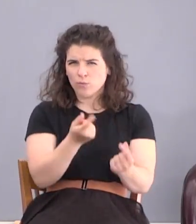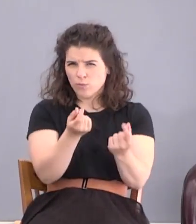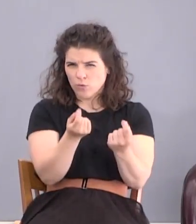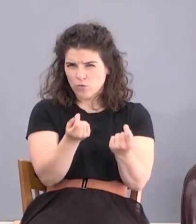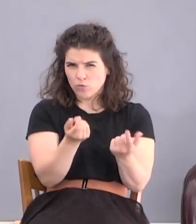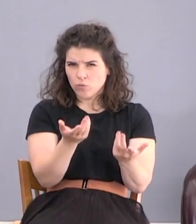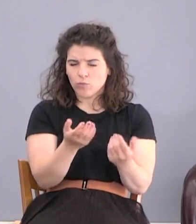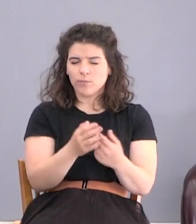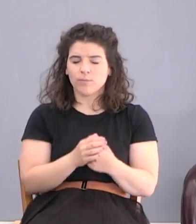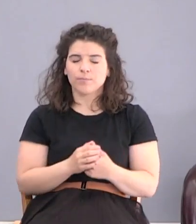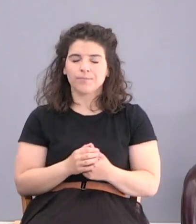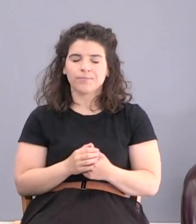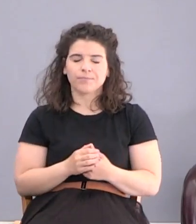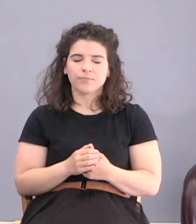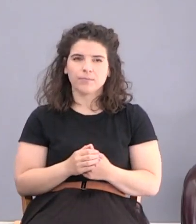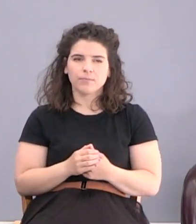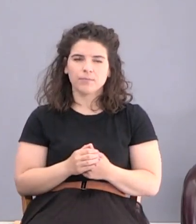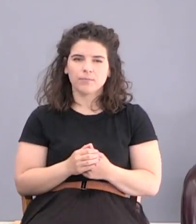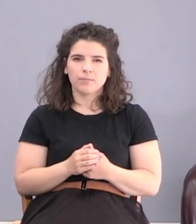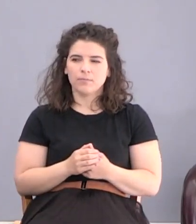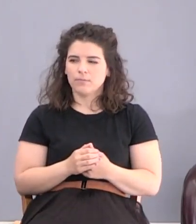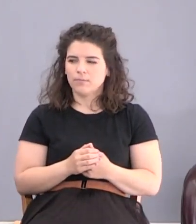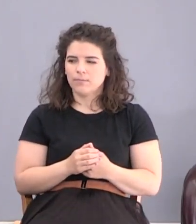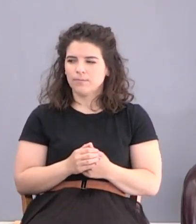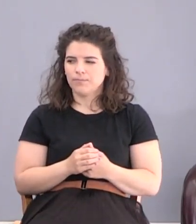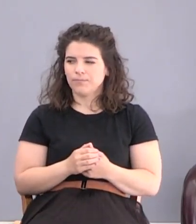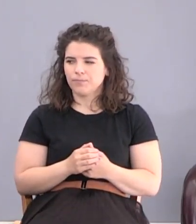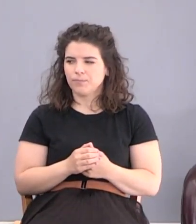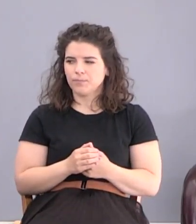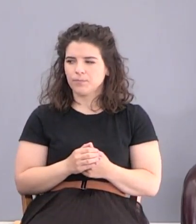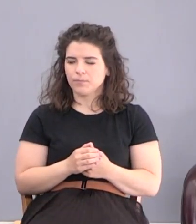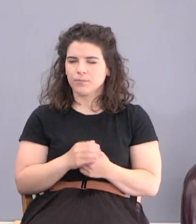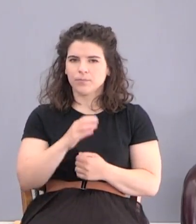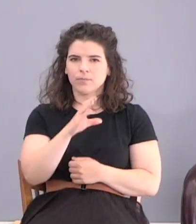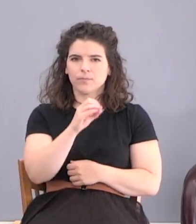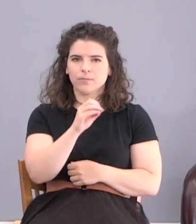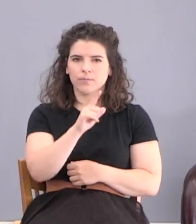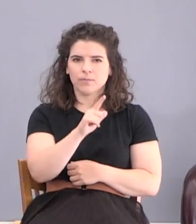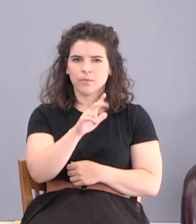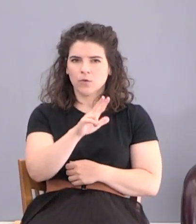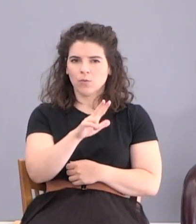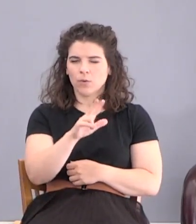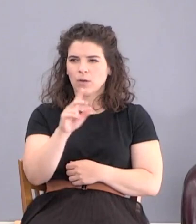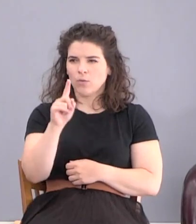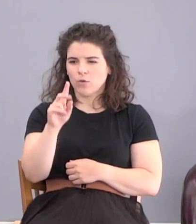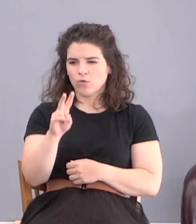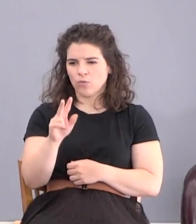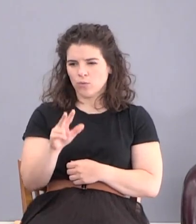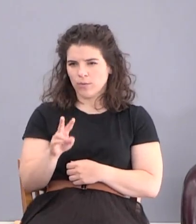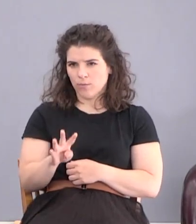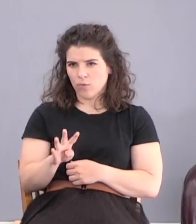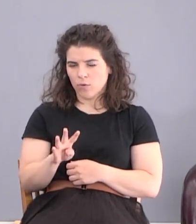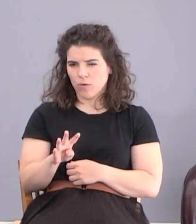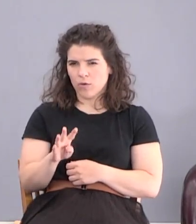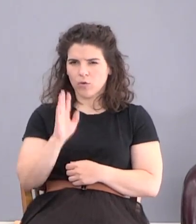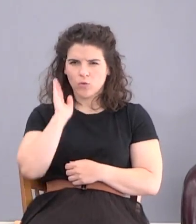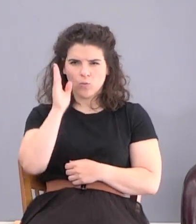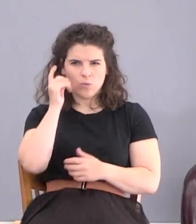If you look at the first few verses of Colossians 3, you'll notice